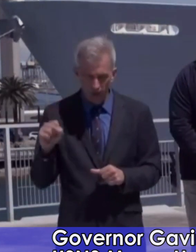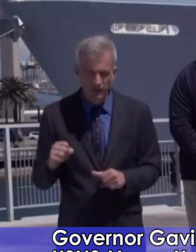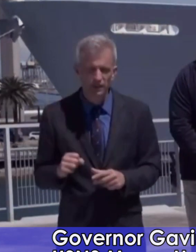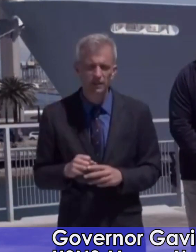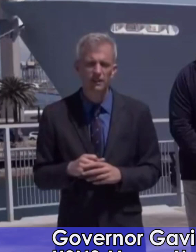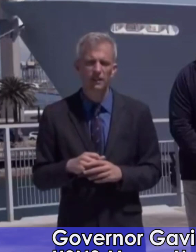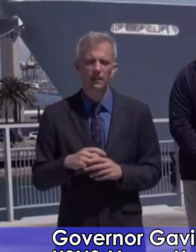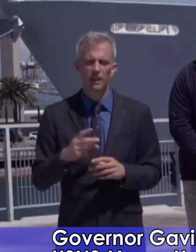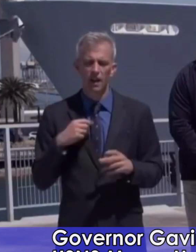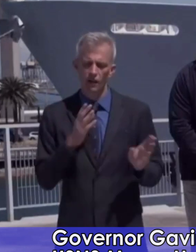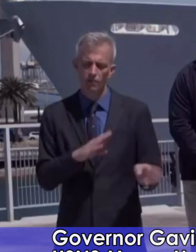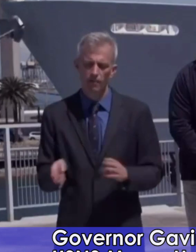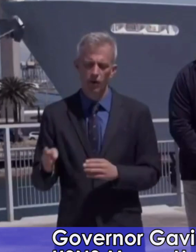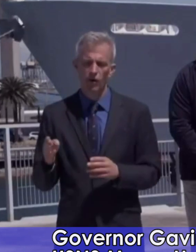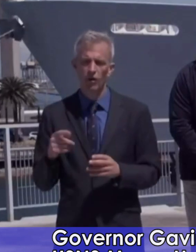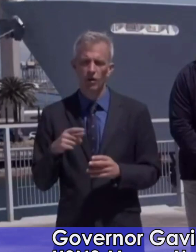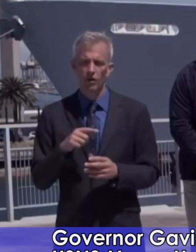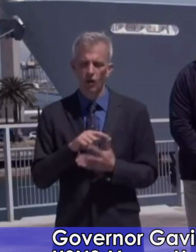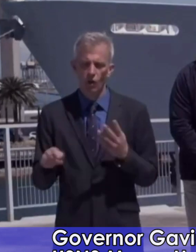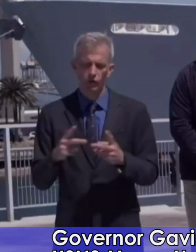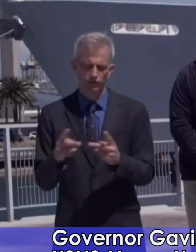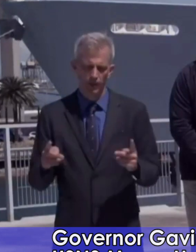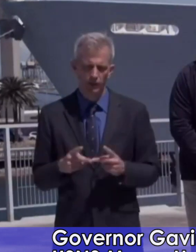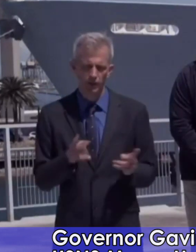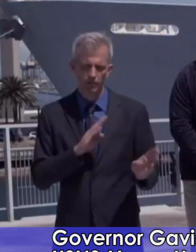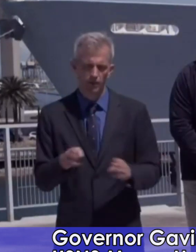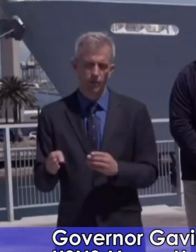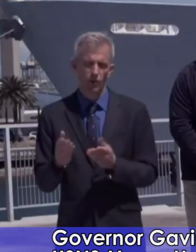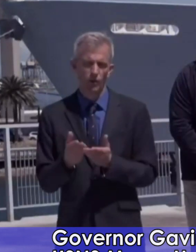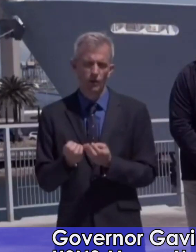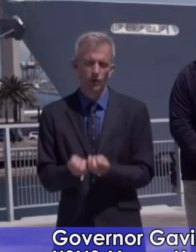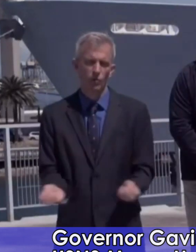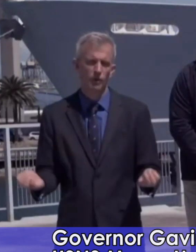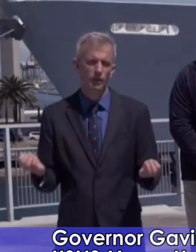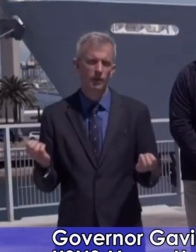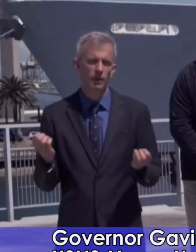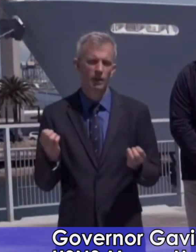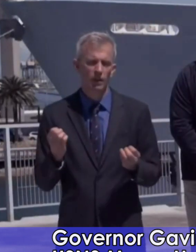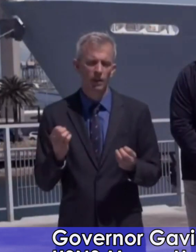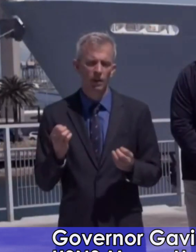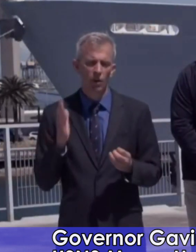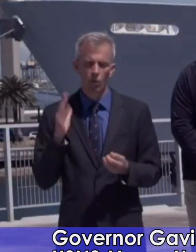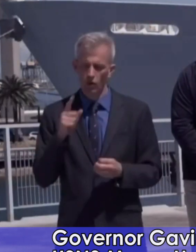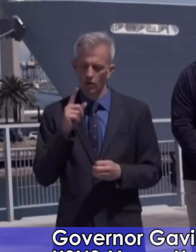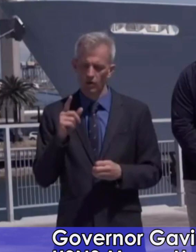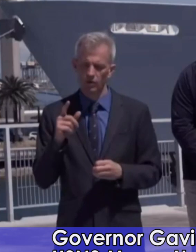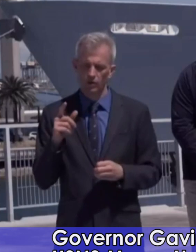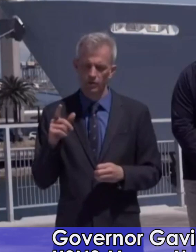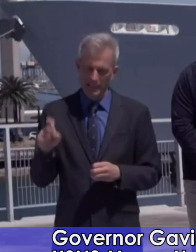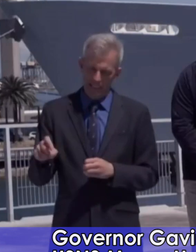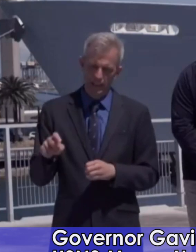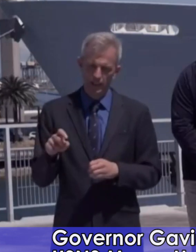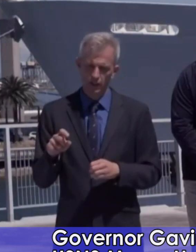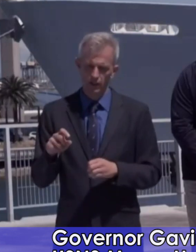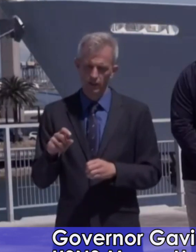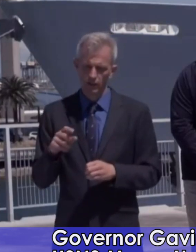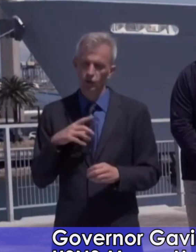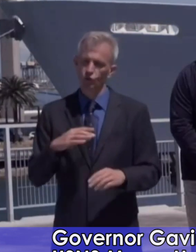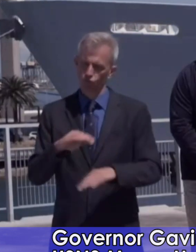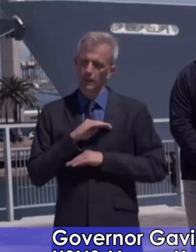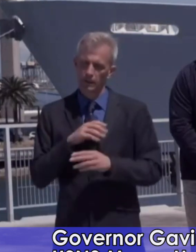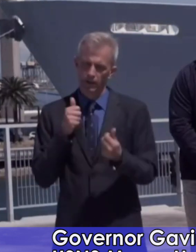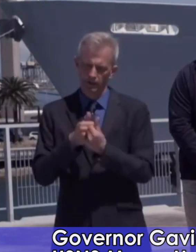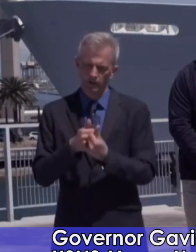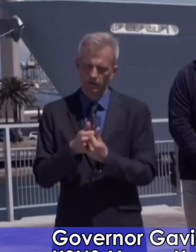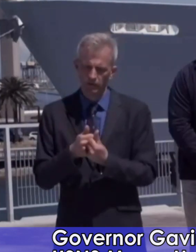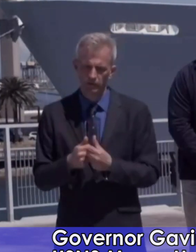they're prepping those sites and preparing the resources that will be needed on site to meet that demand. So all